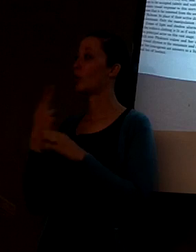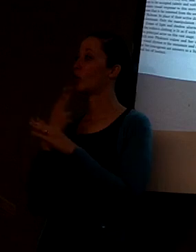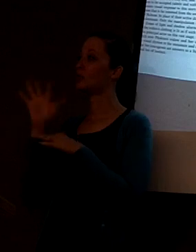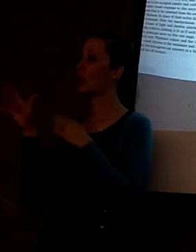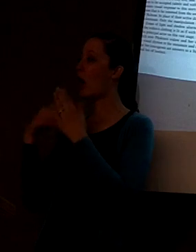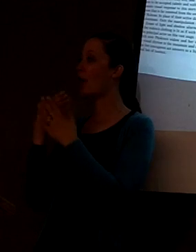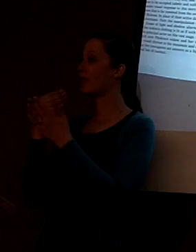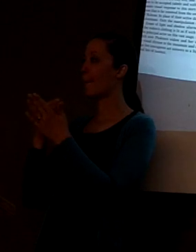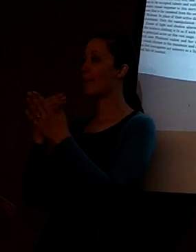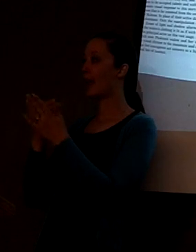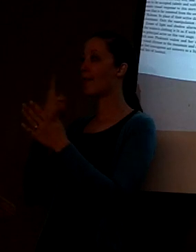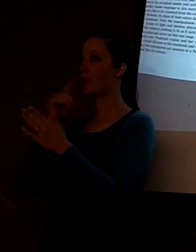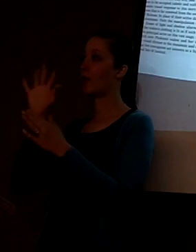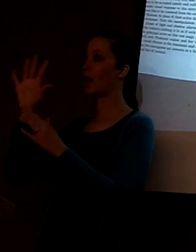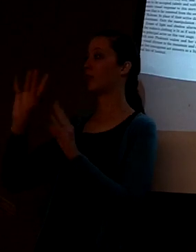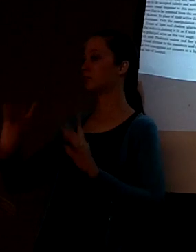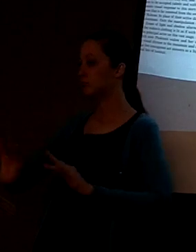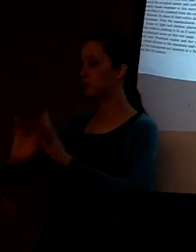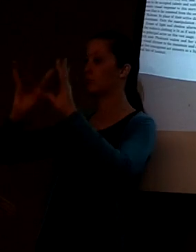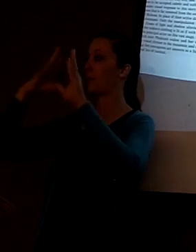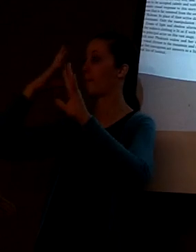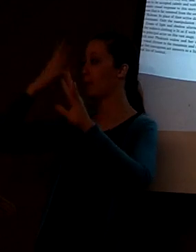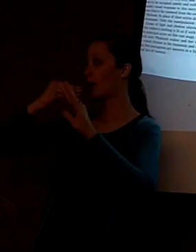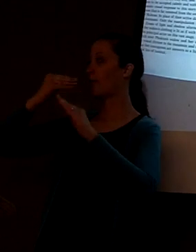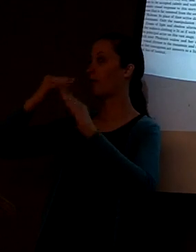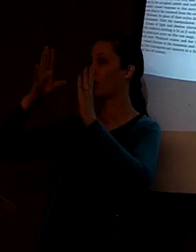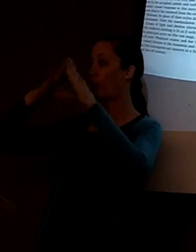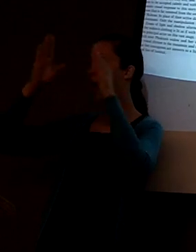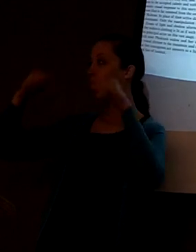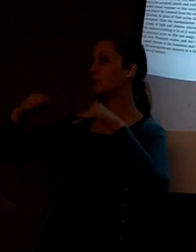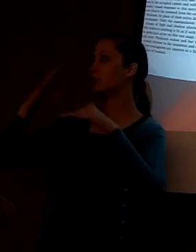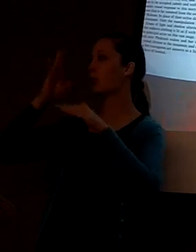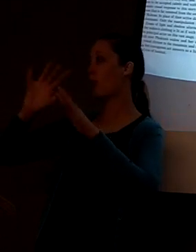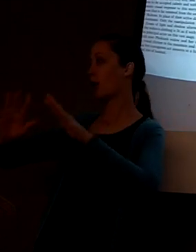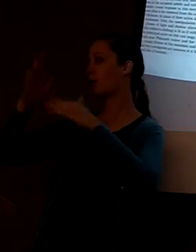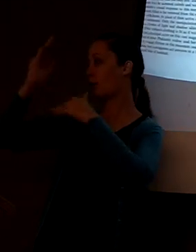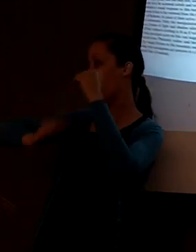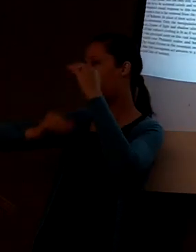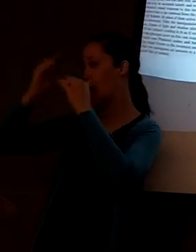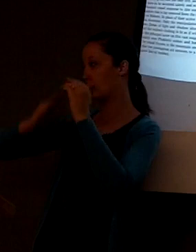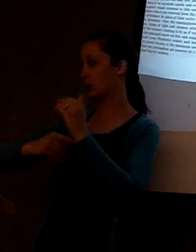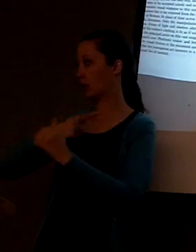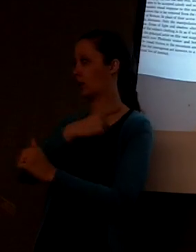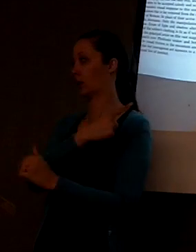their beautiful estate and their wonderful building there